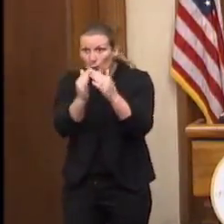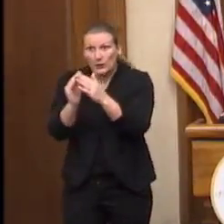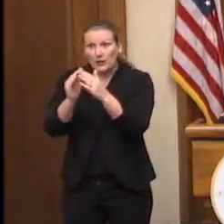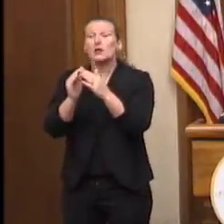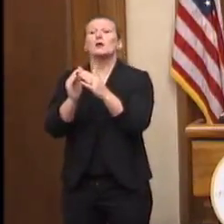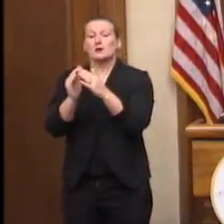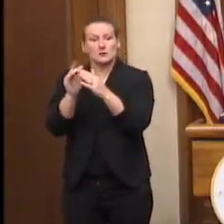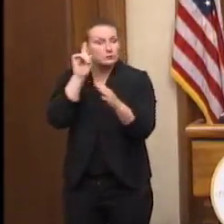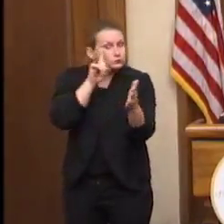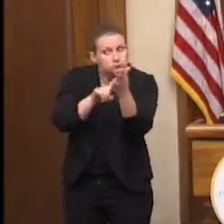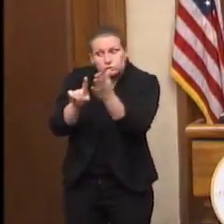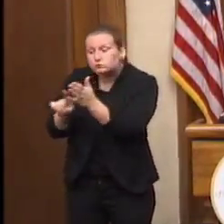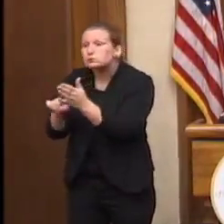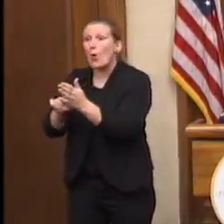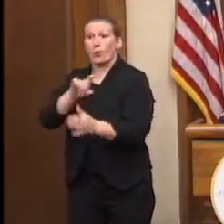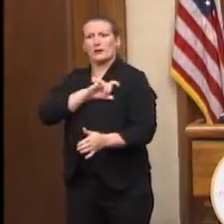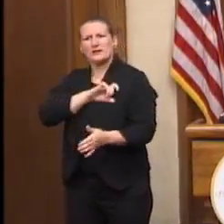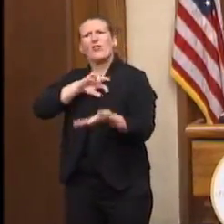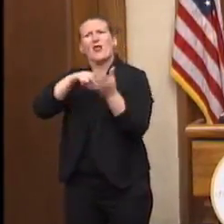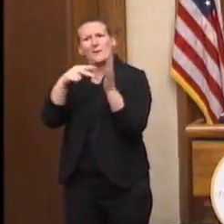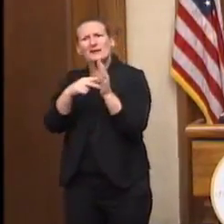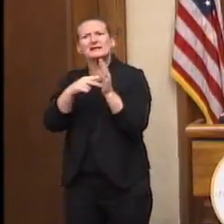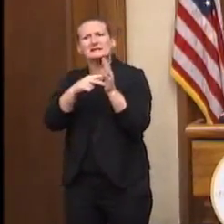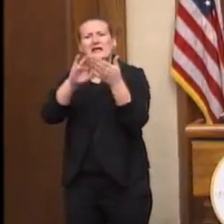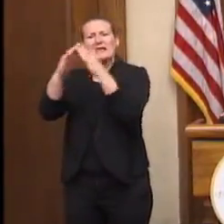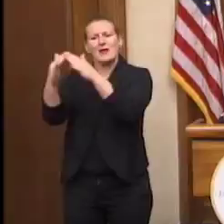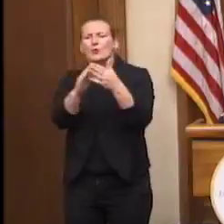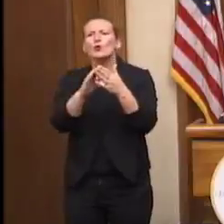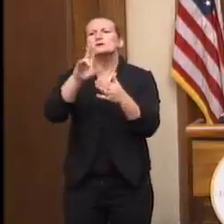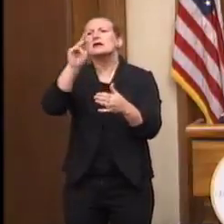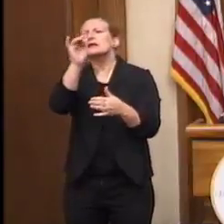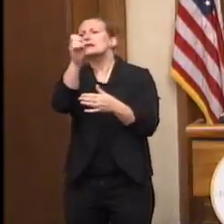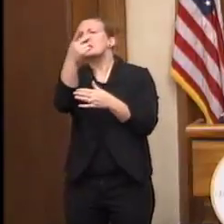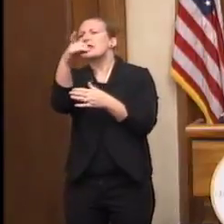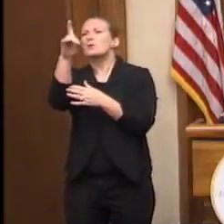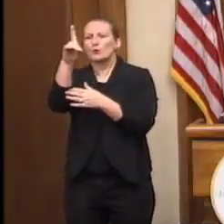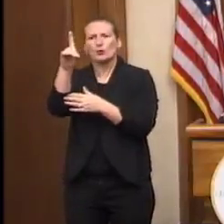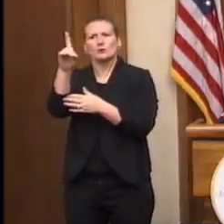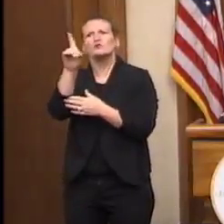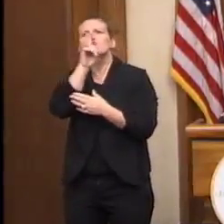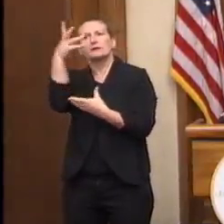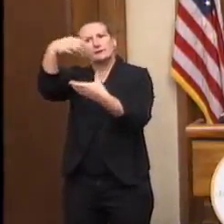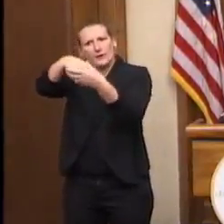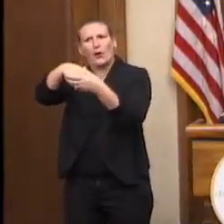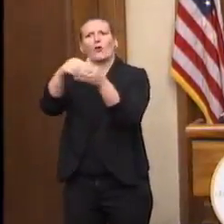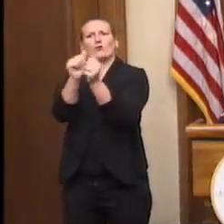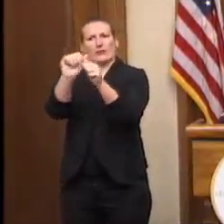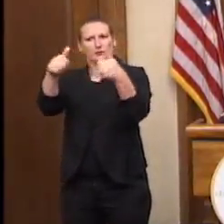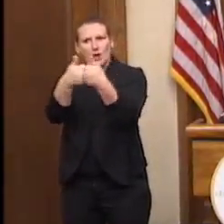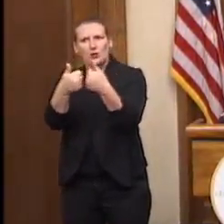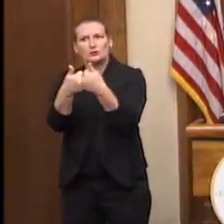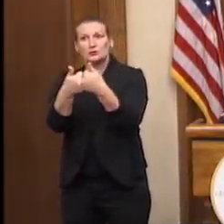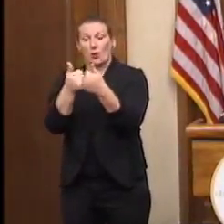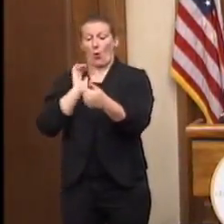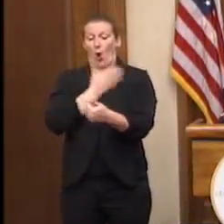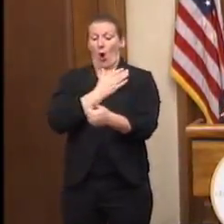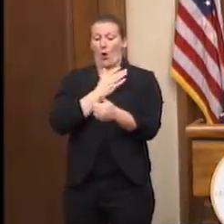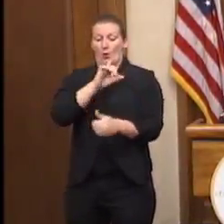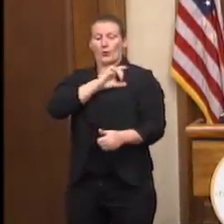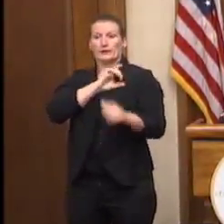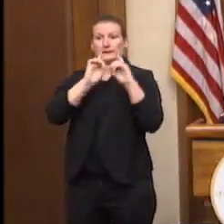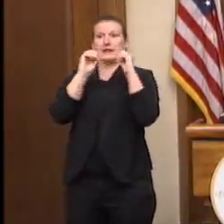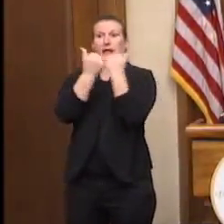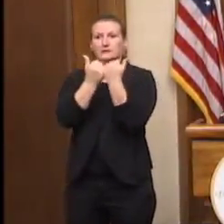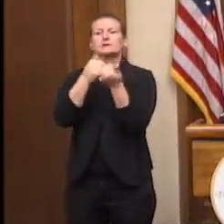because it really involves neighborhood input in your challenges. And so what we want to do as an agency is we want to get back involved with the community